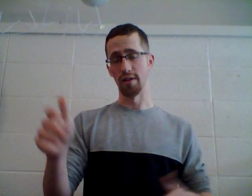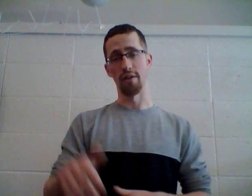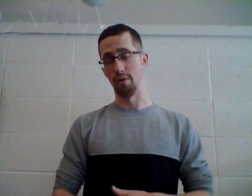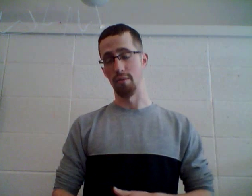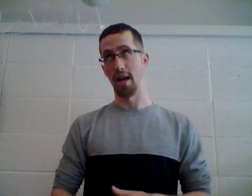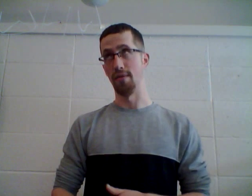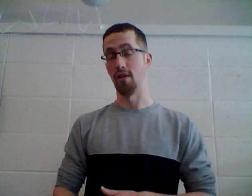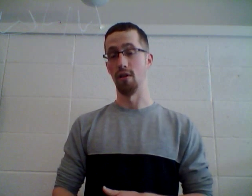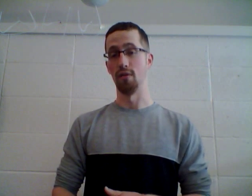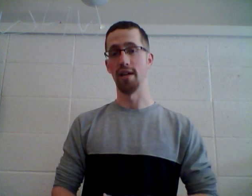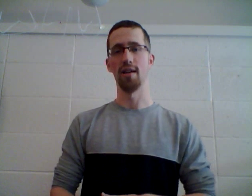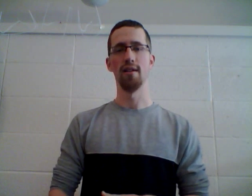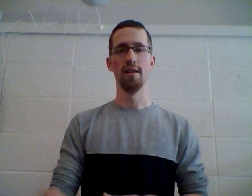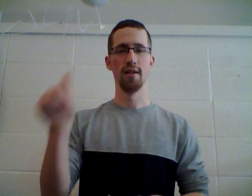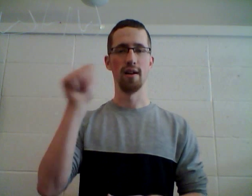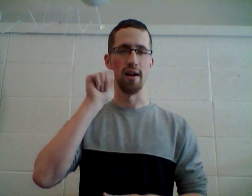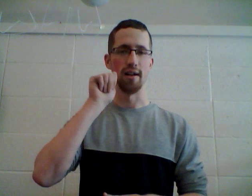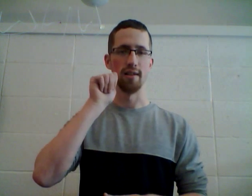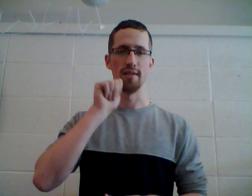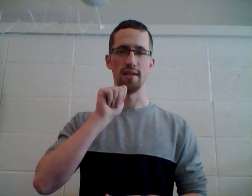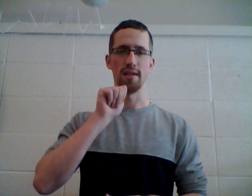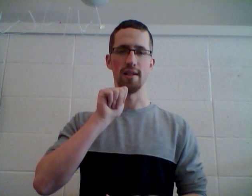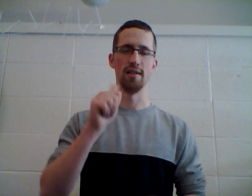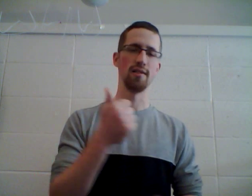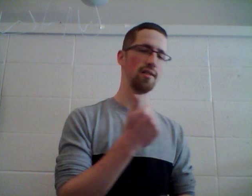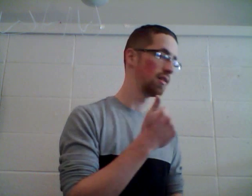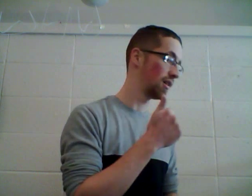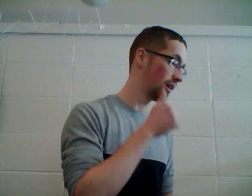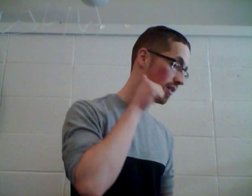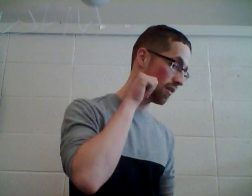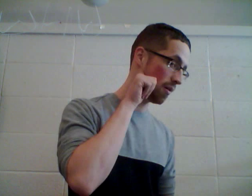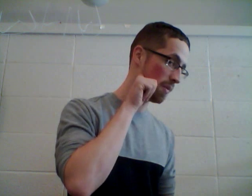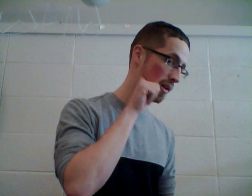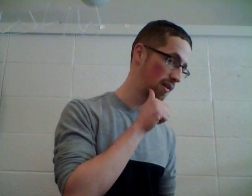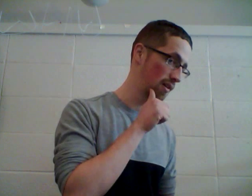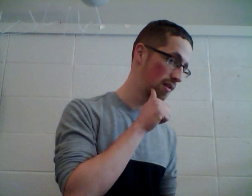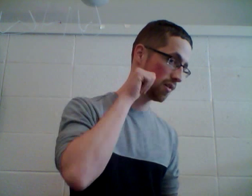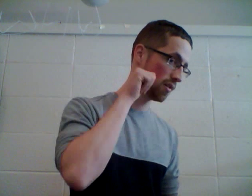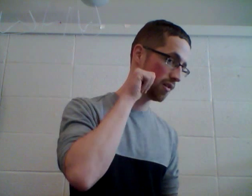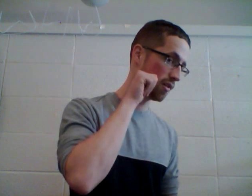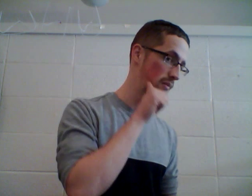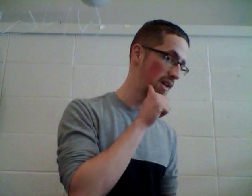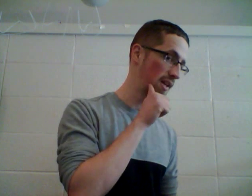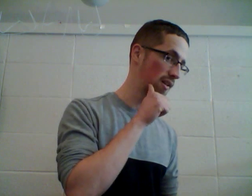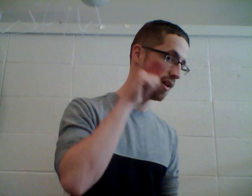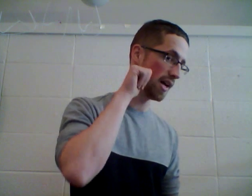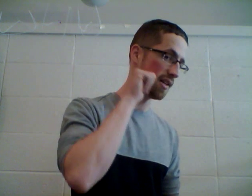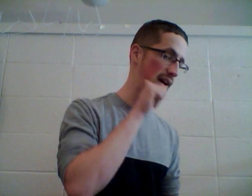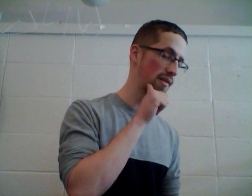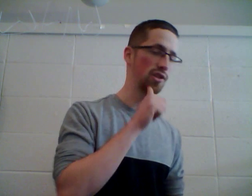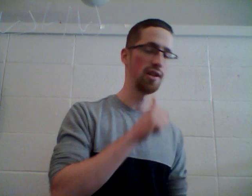another word we haven't gone over yet, is a thumb making a line down the